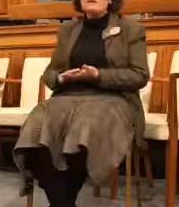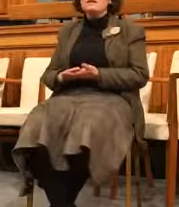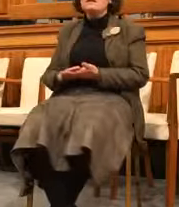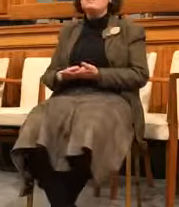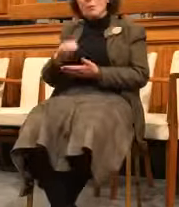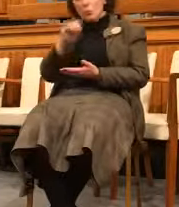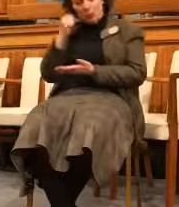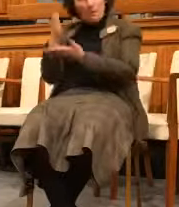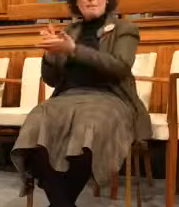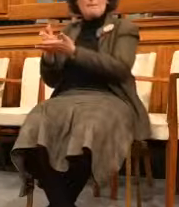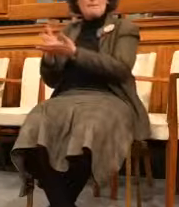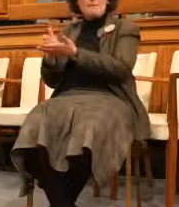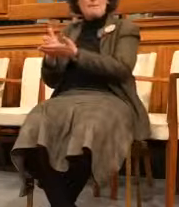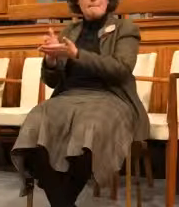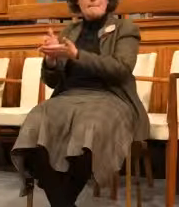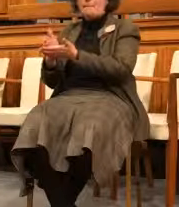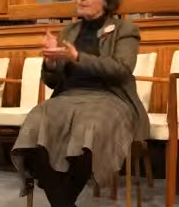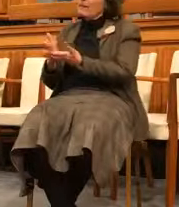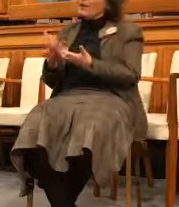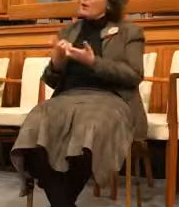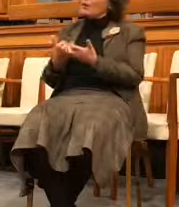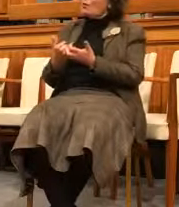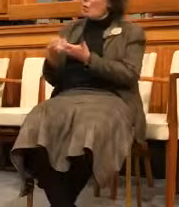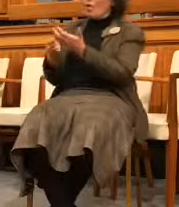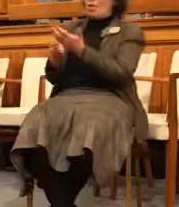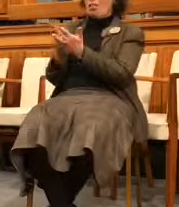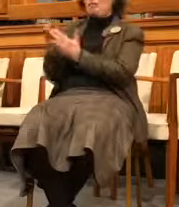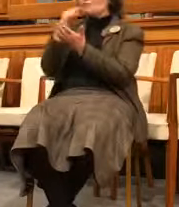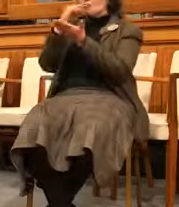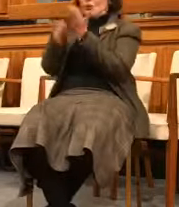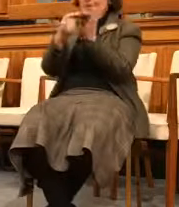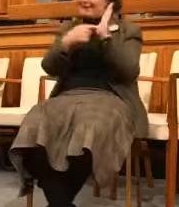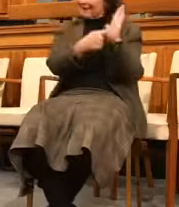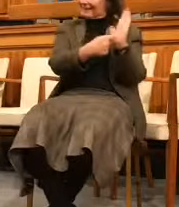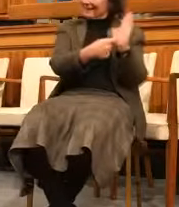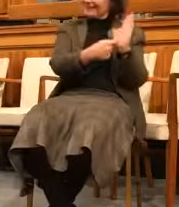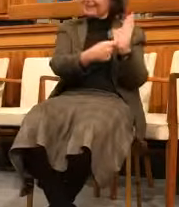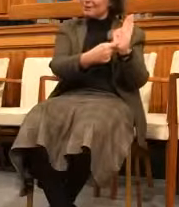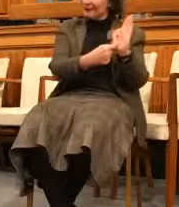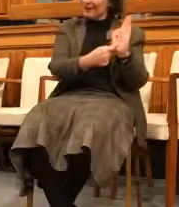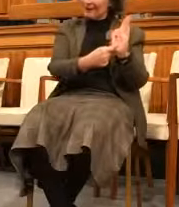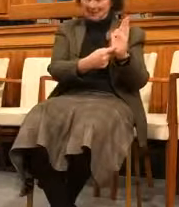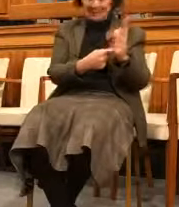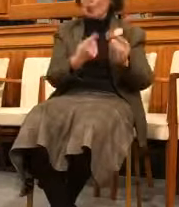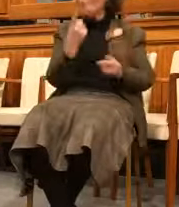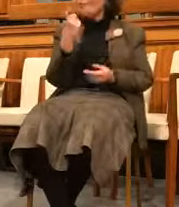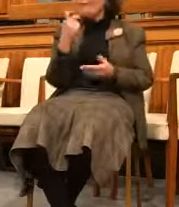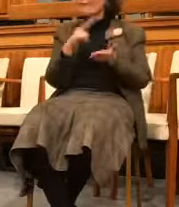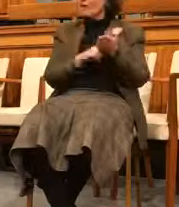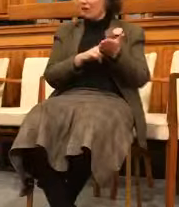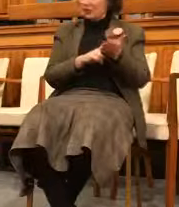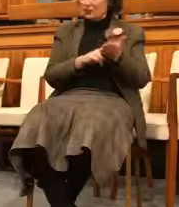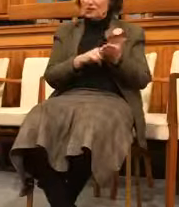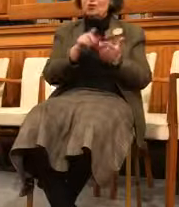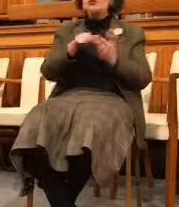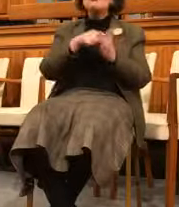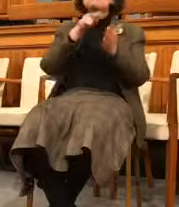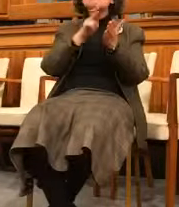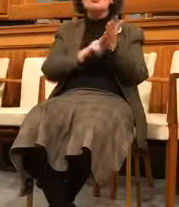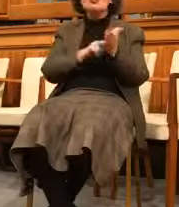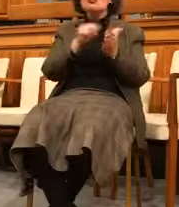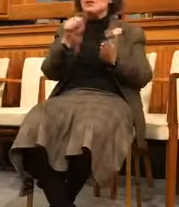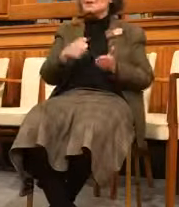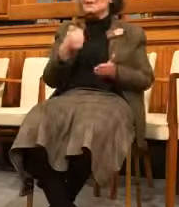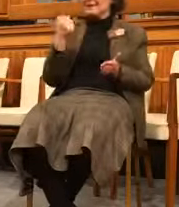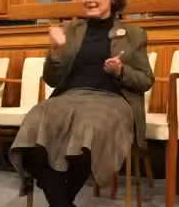these promises. I just, for one further reference, I turn you over to John's Gospel, chapter 6, and I read